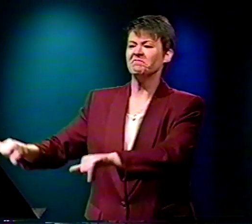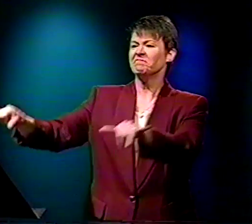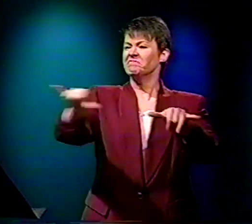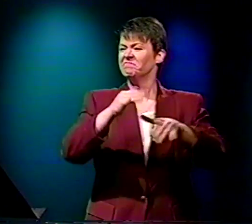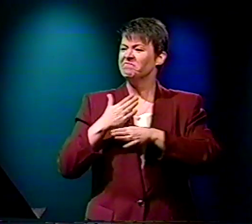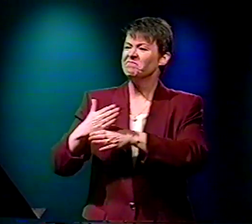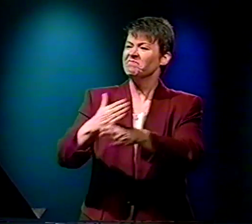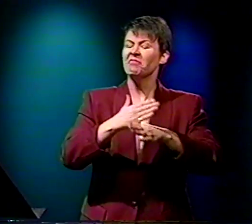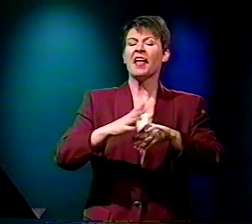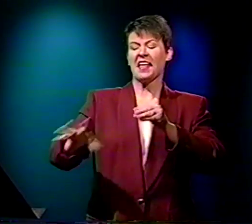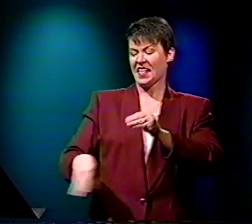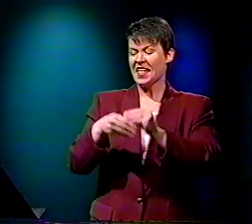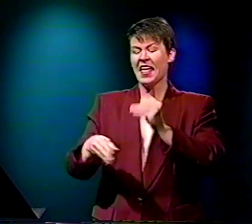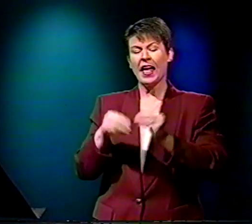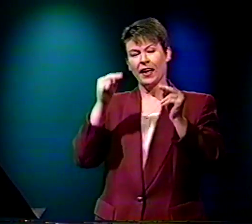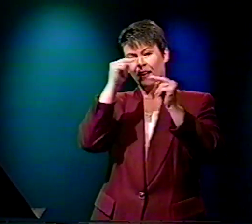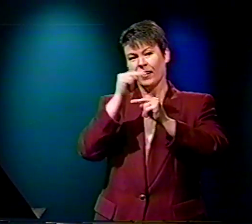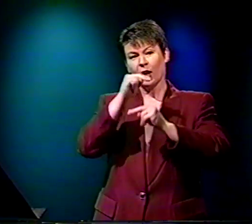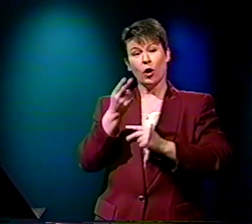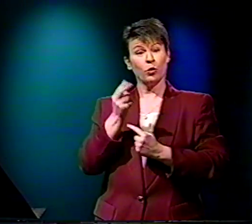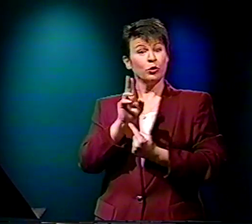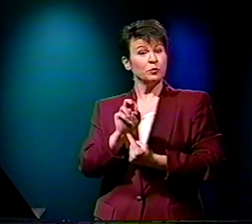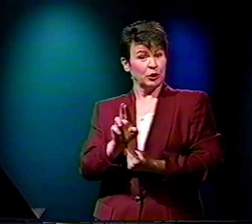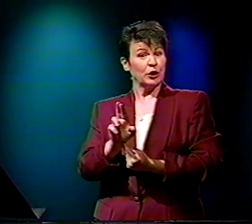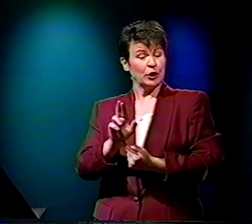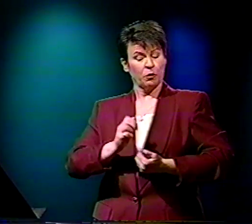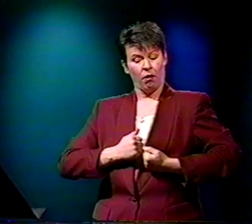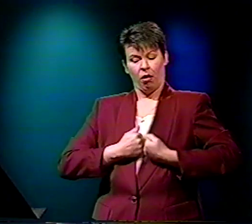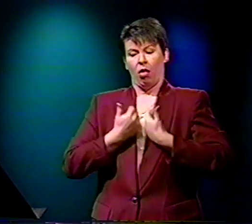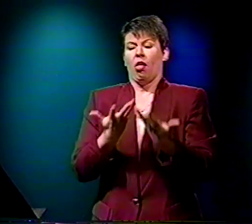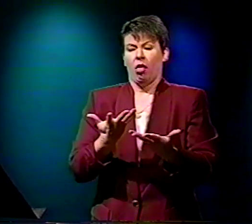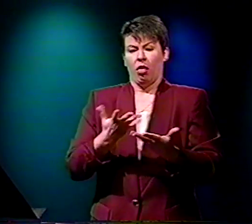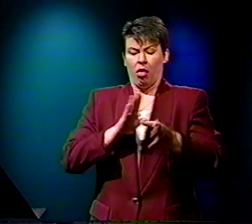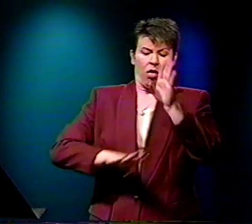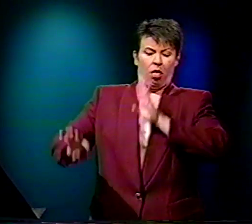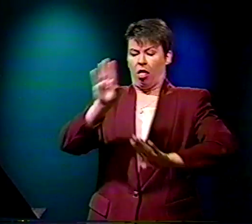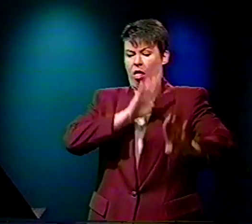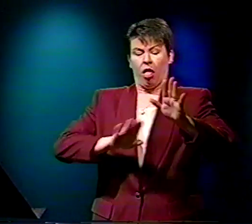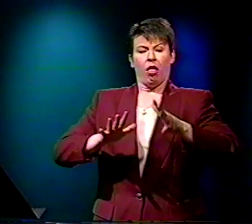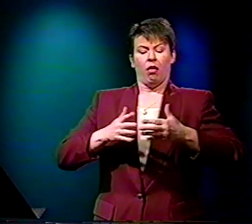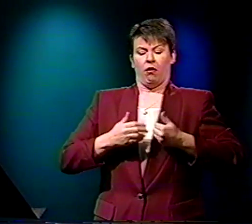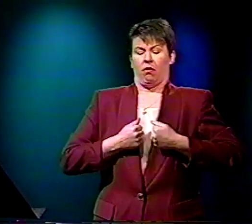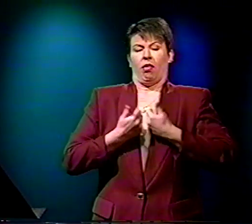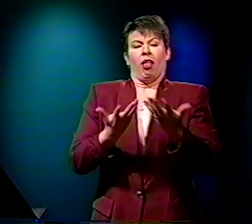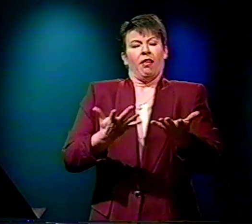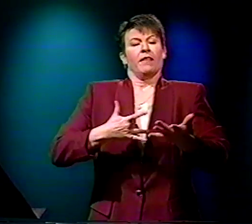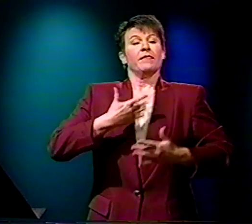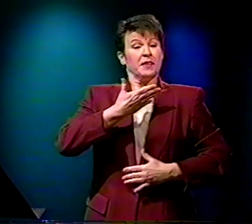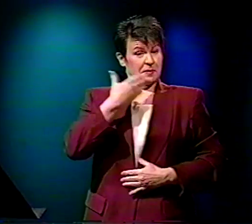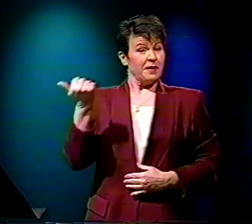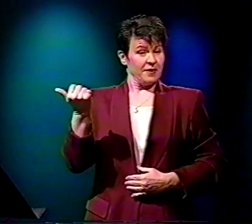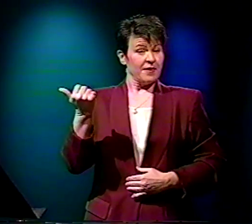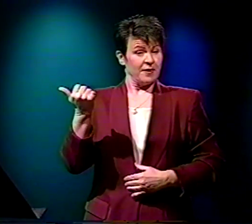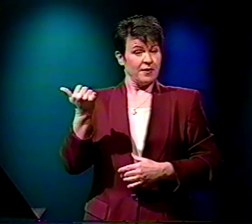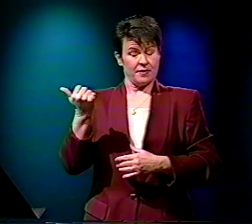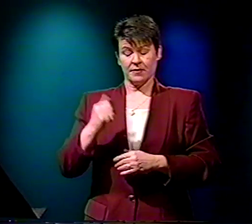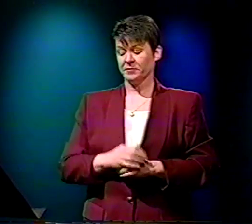their experiences and share the fact that they have common experiences, and they incorporate humor in a way that they can help them